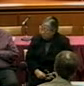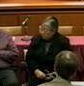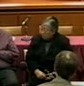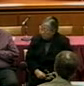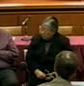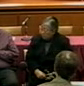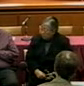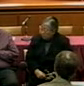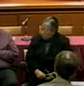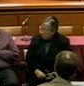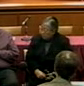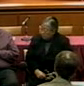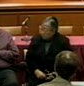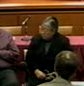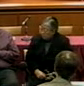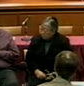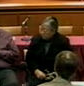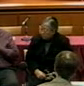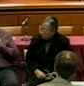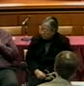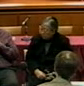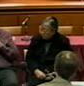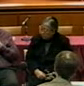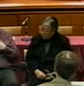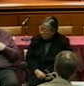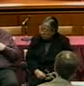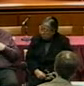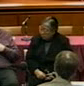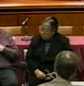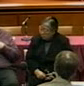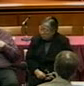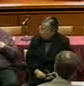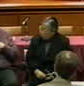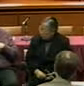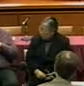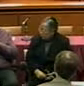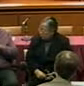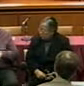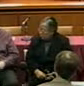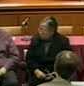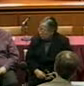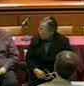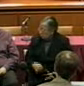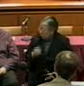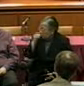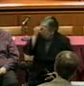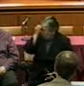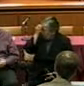because that's not clear to me about industry doesn't want to work with us.